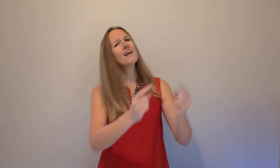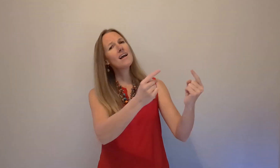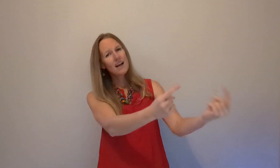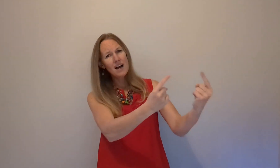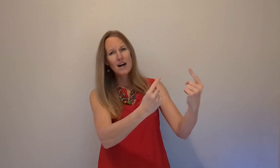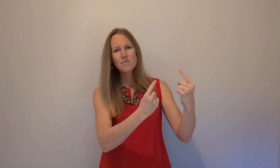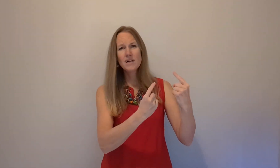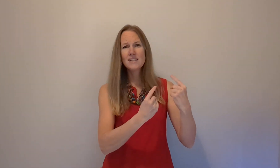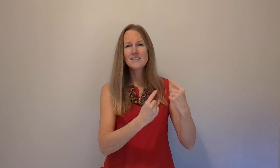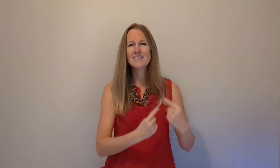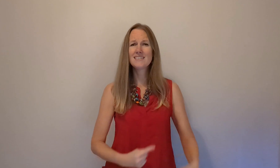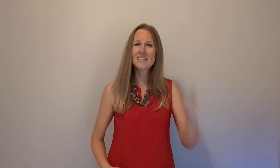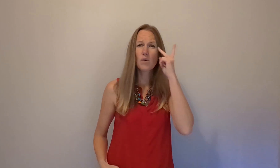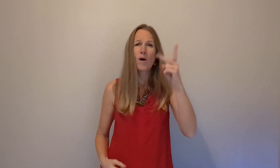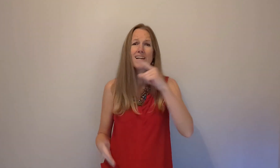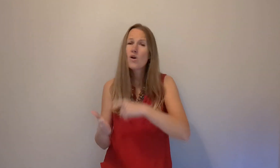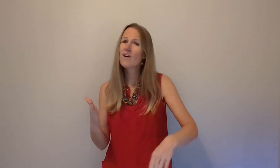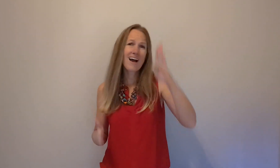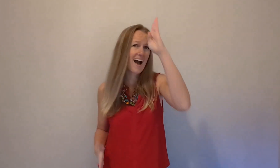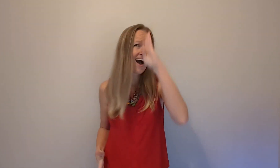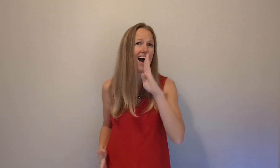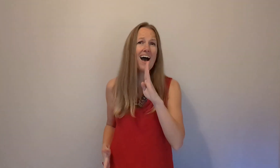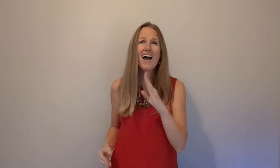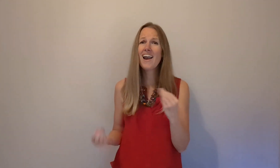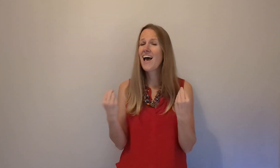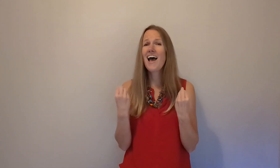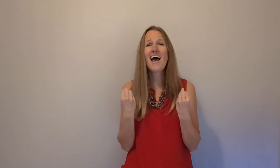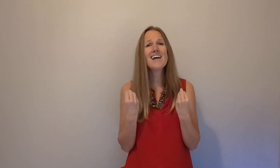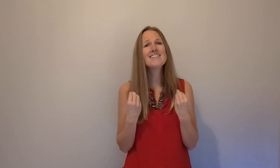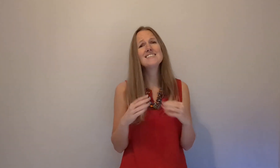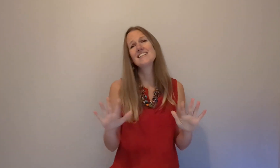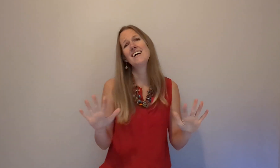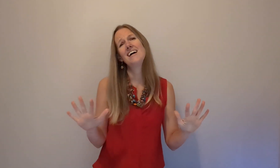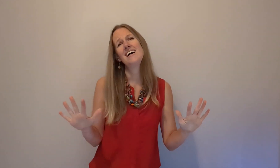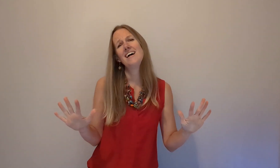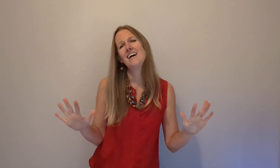praying, come, see what your God has